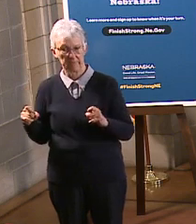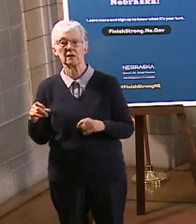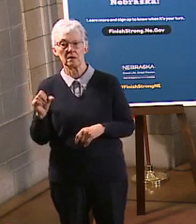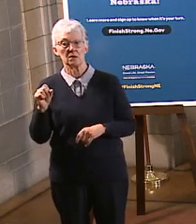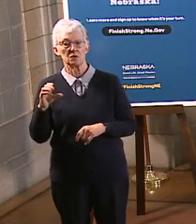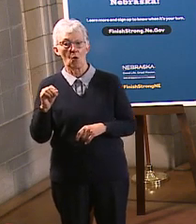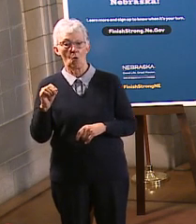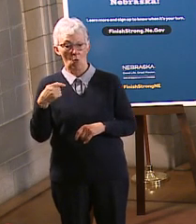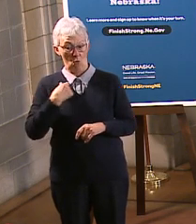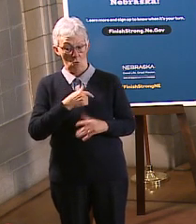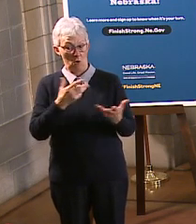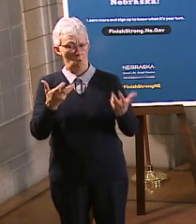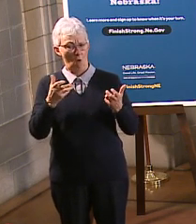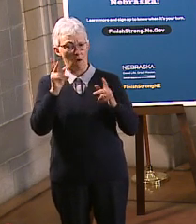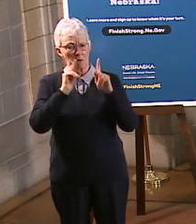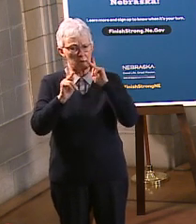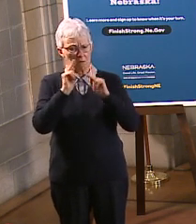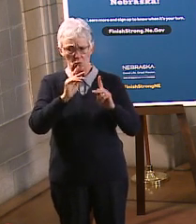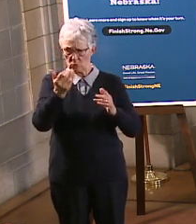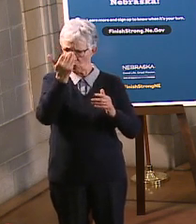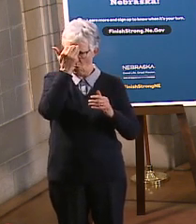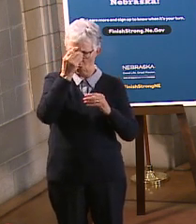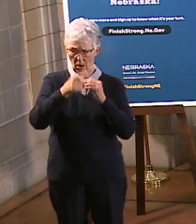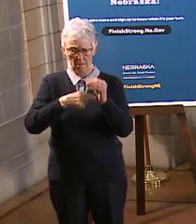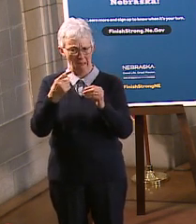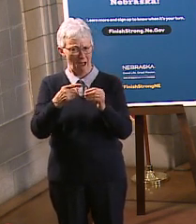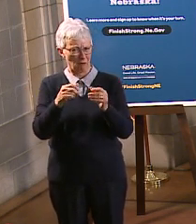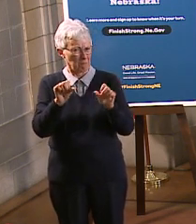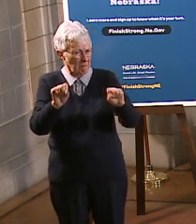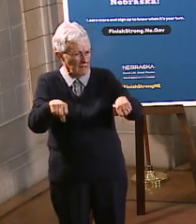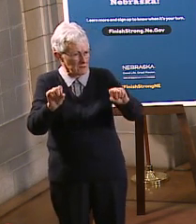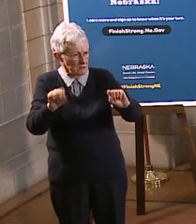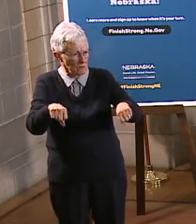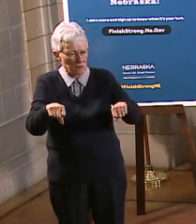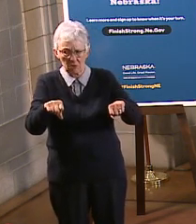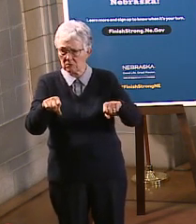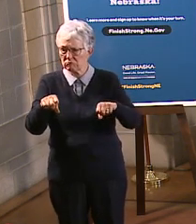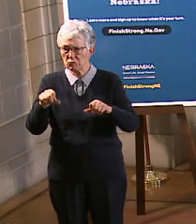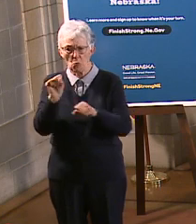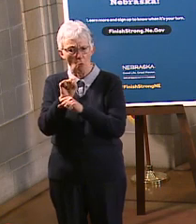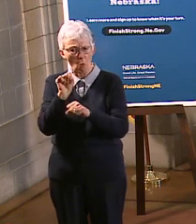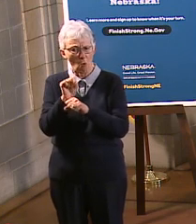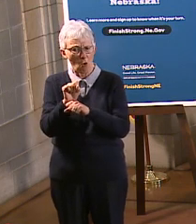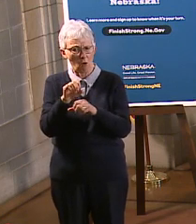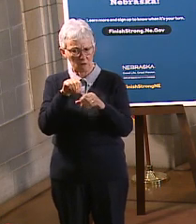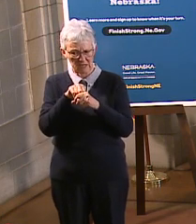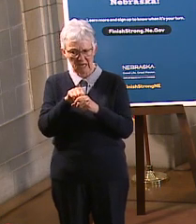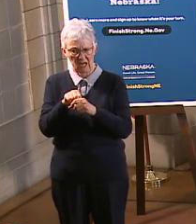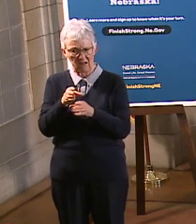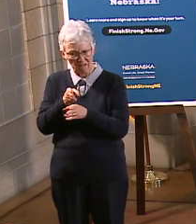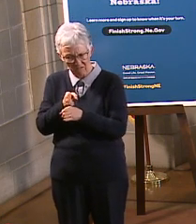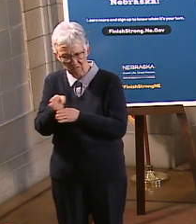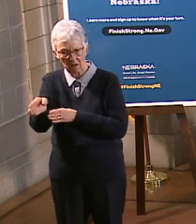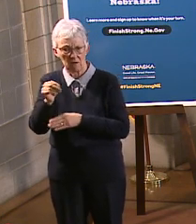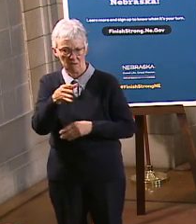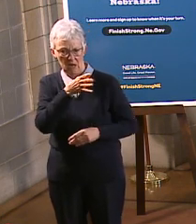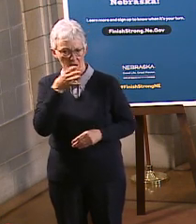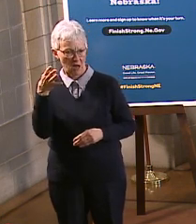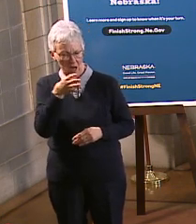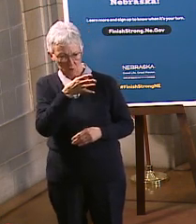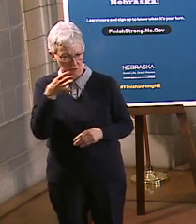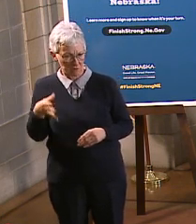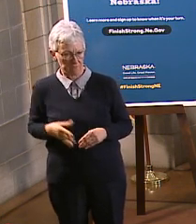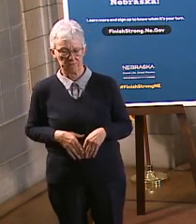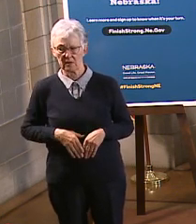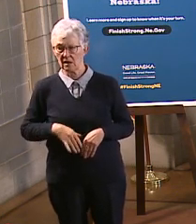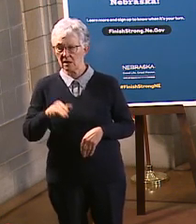opportunities. I mean, we have hundreds of multi-generational farm and ranch families here that are feeding